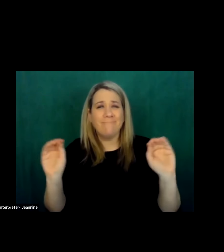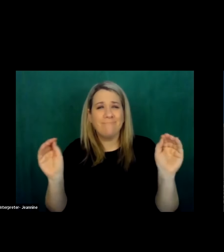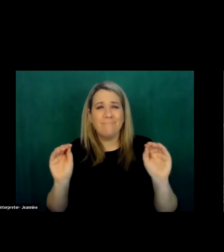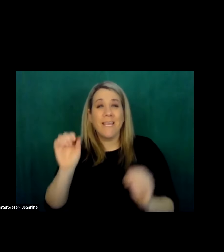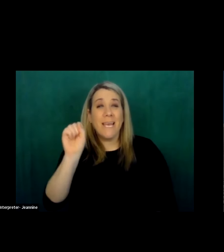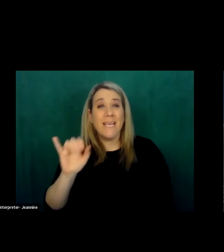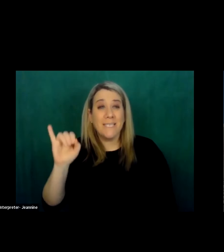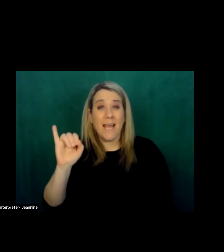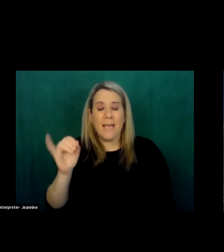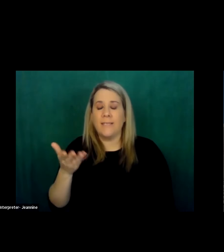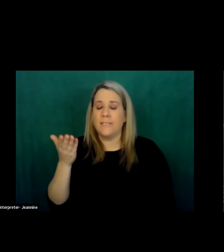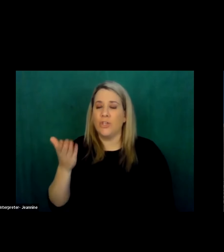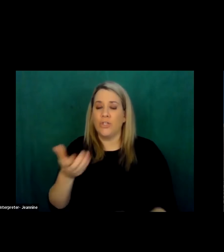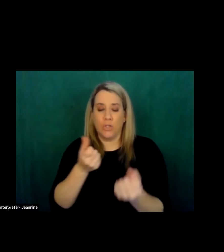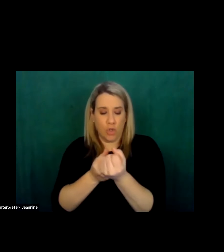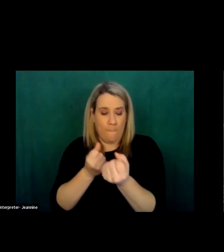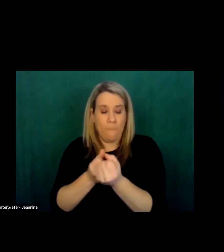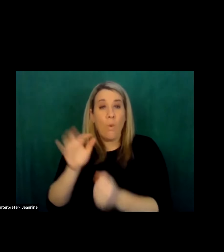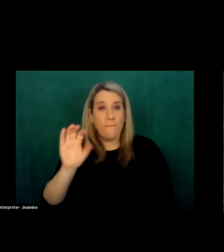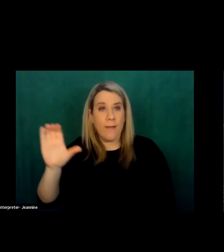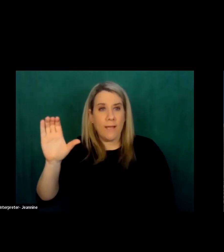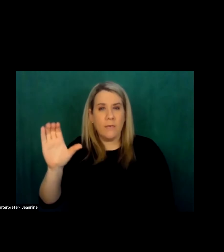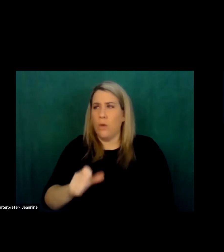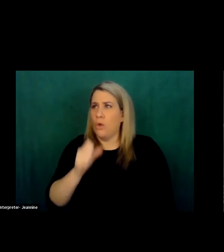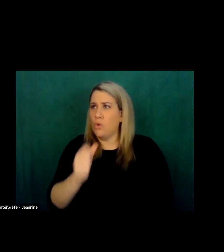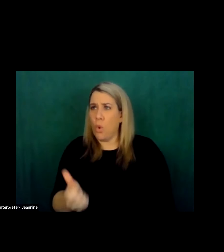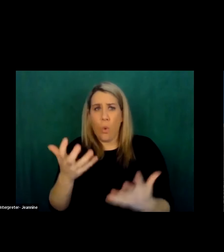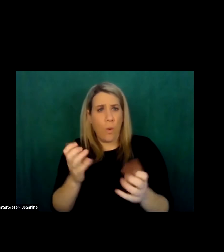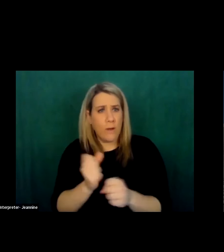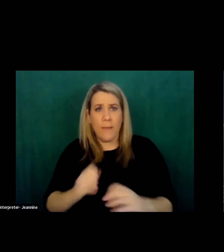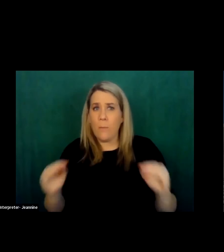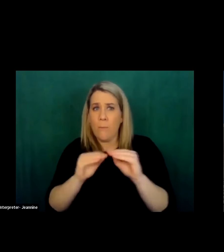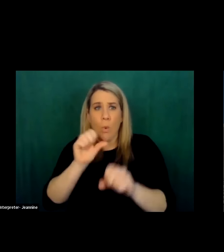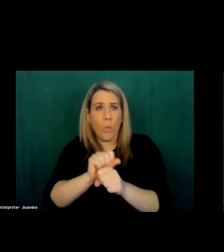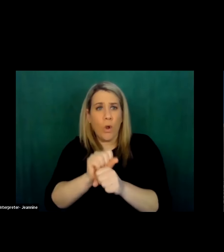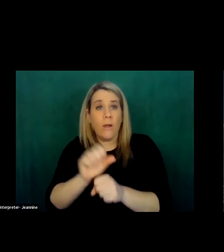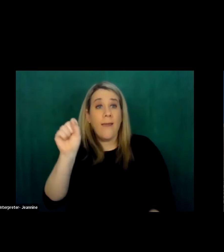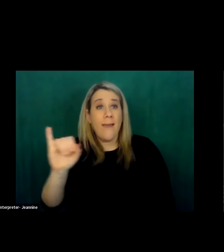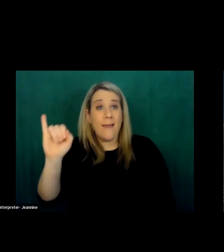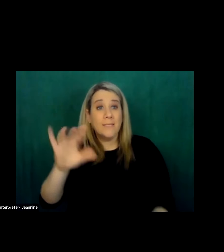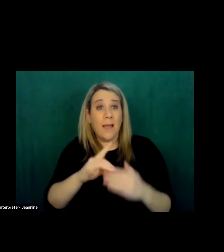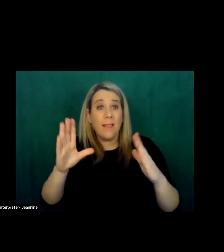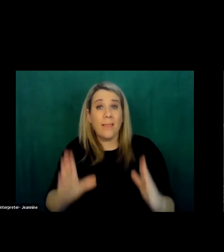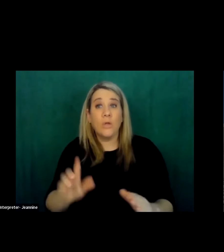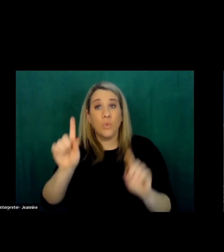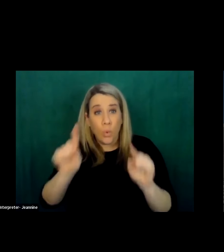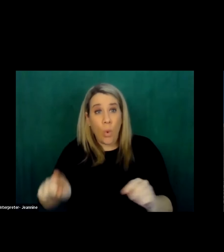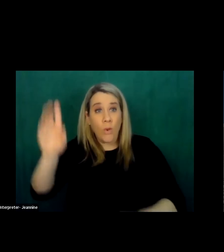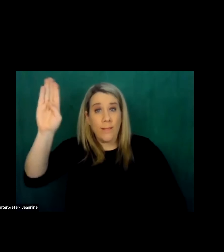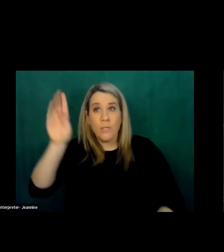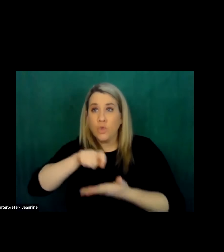SI is there to support them, not to make any more work for them. So SI leaders will attend their lecture, take